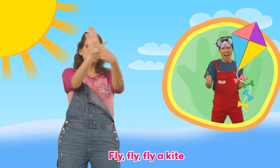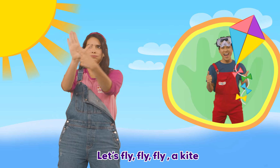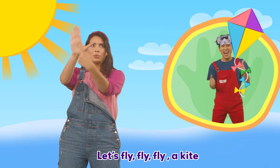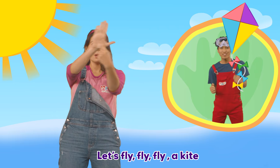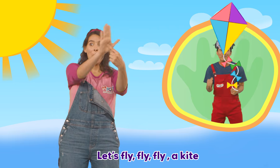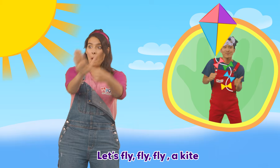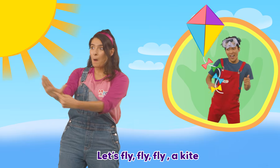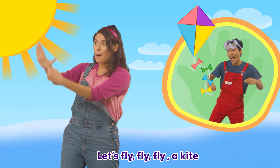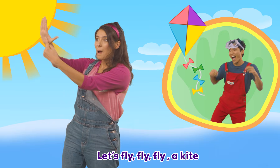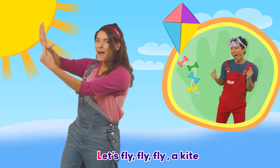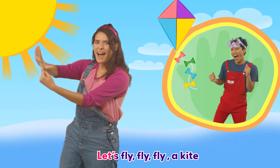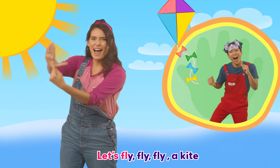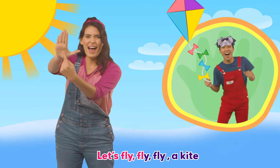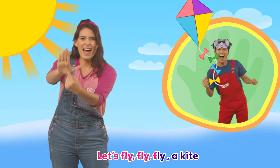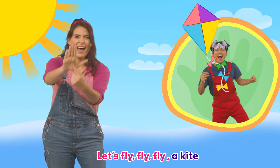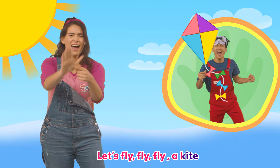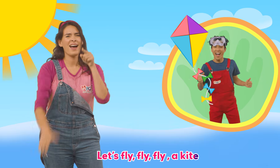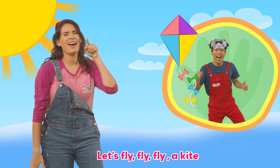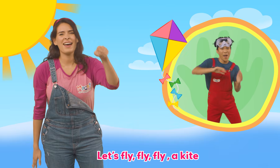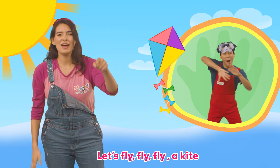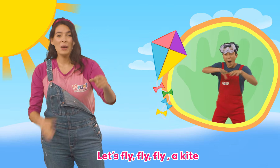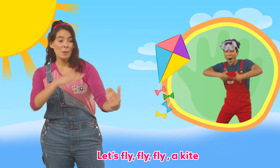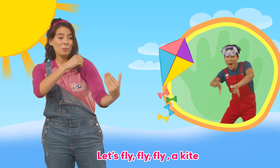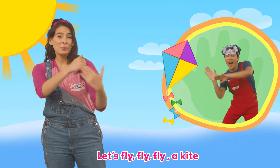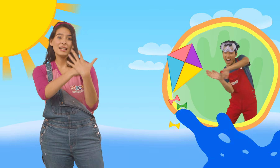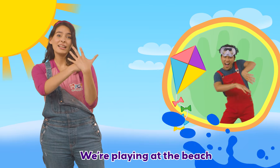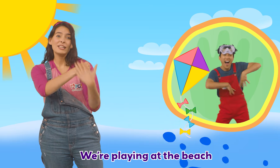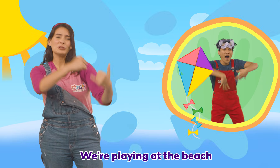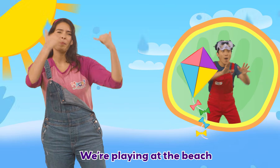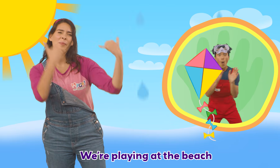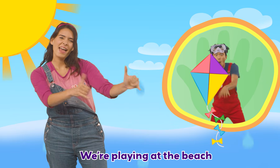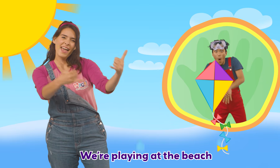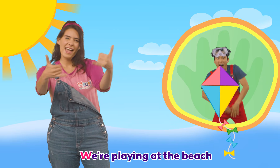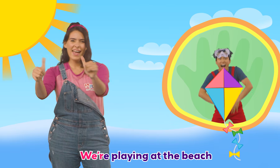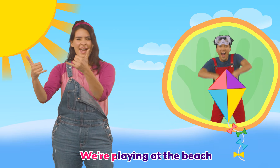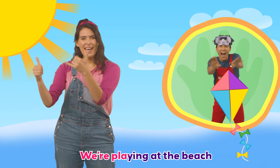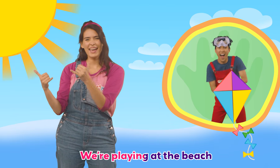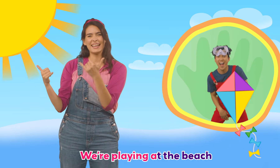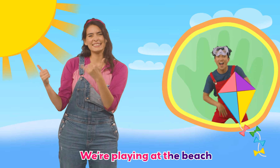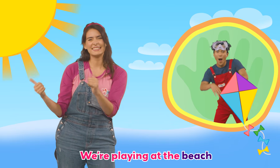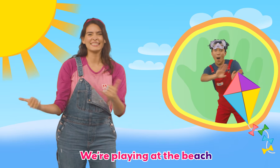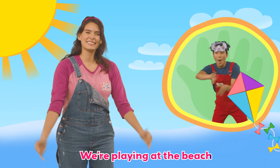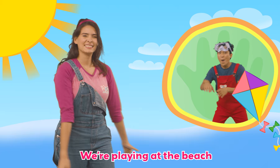Let's fly, fly, fly a kite. We're playing at the